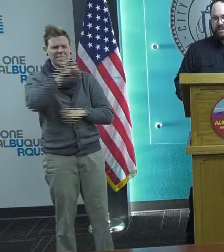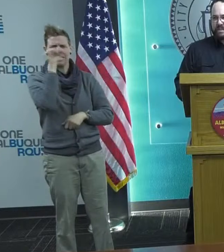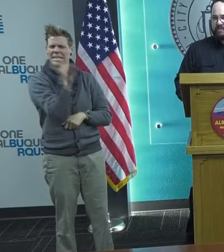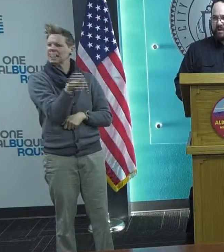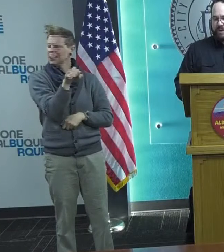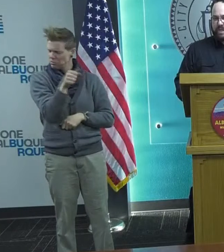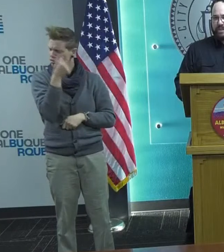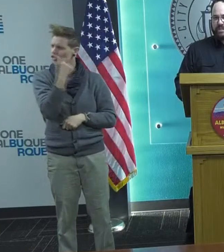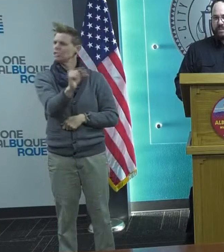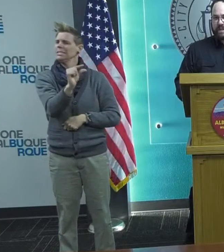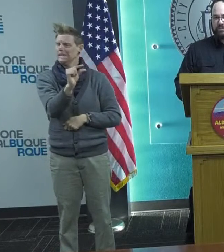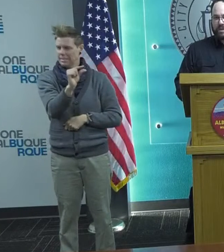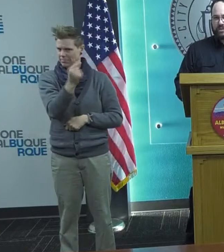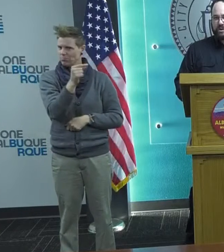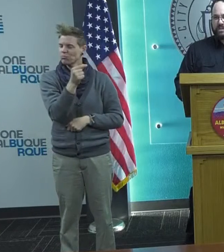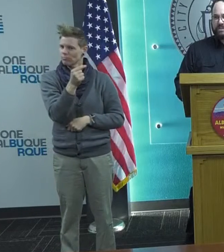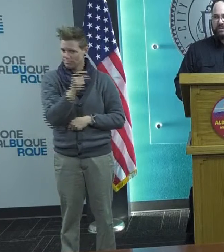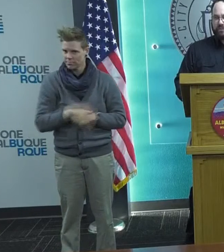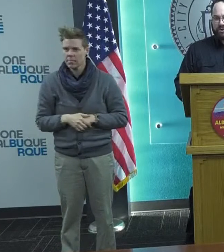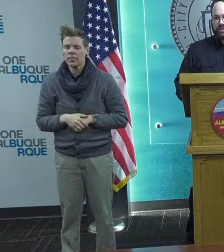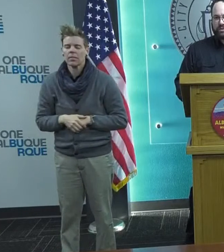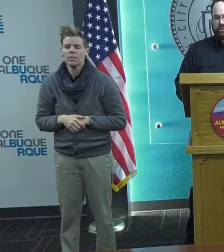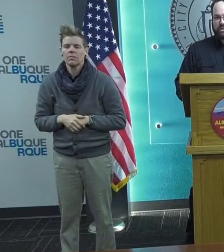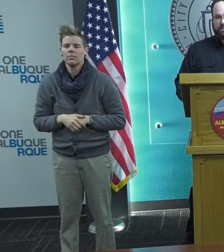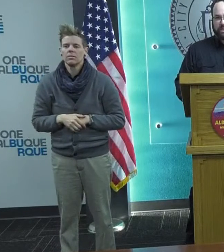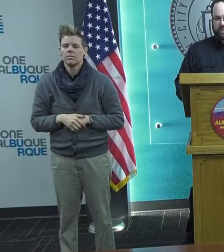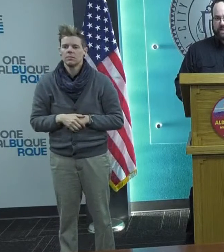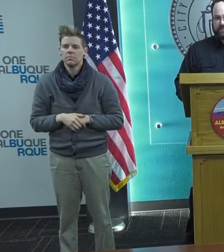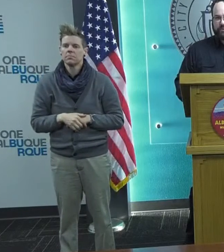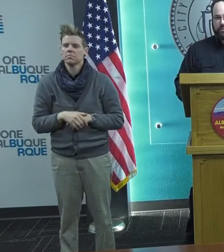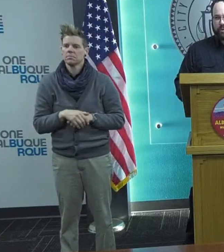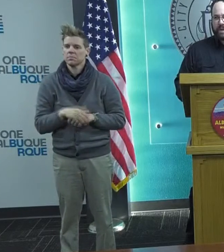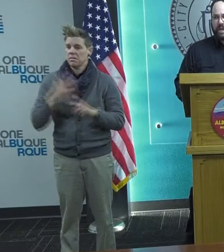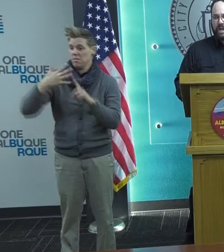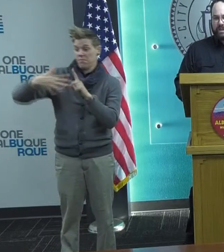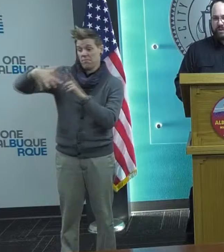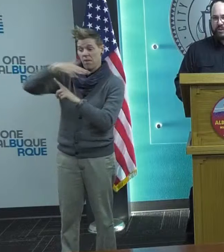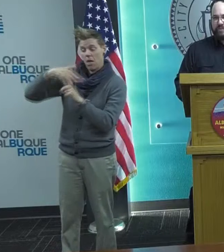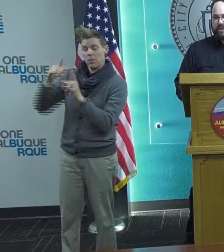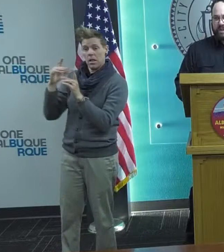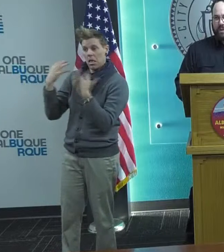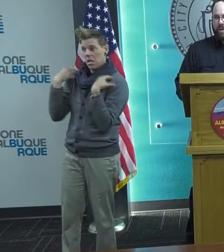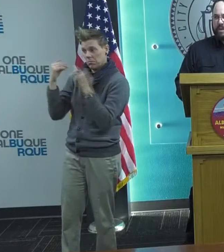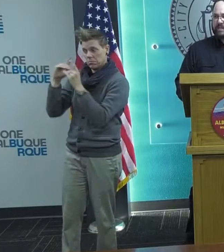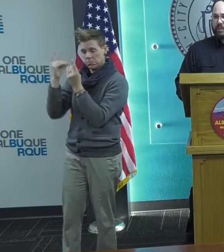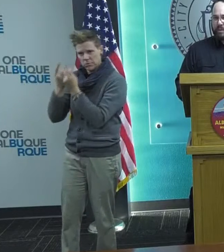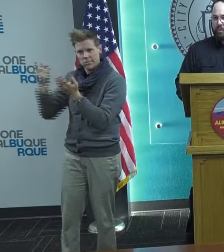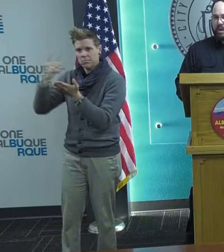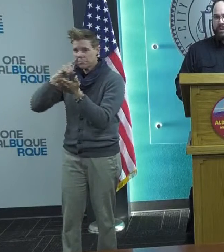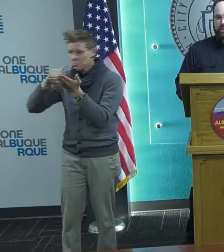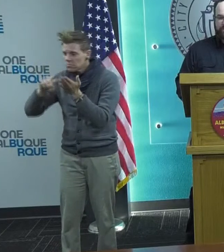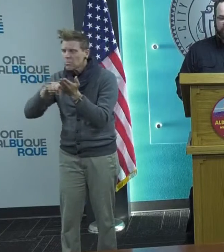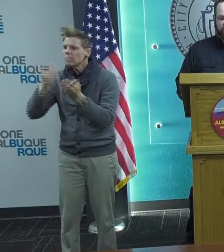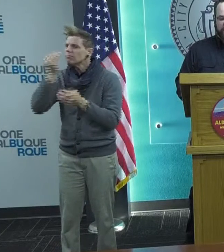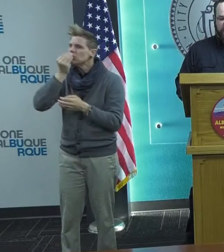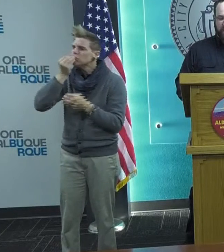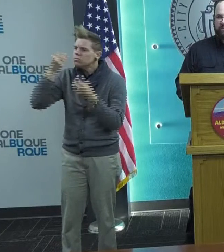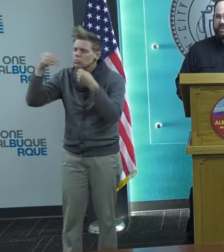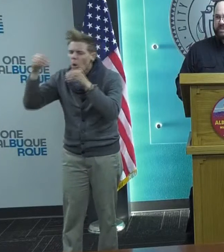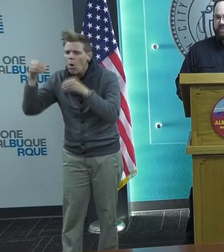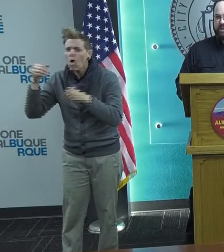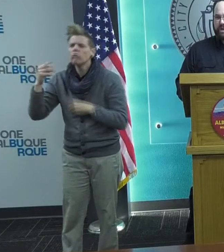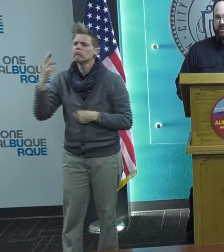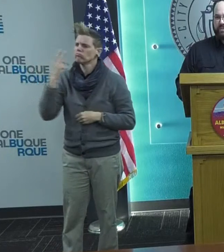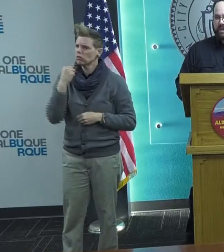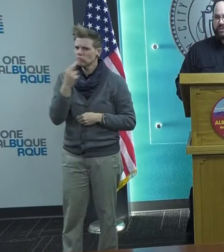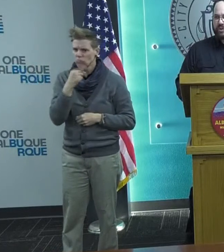the places that environmental health inspects, restaurants, grocery stores, any place that has a food permit, they're doing fairly well because we've been working with them since the beginning